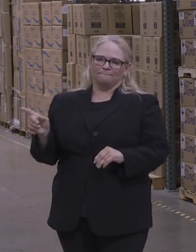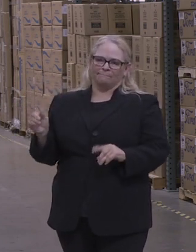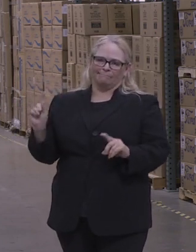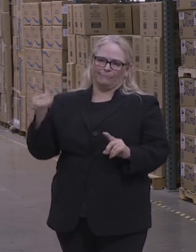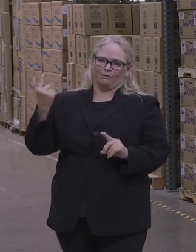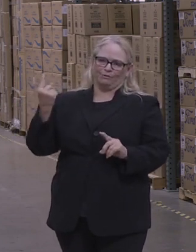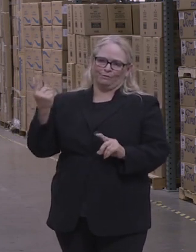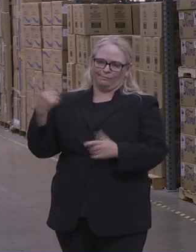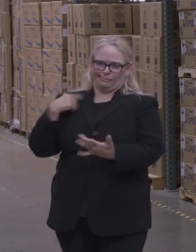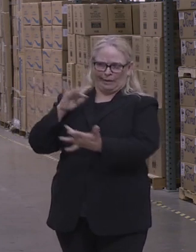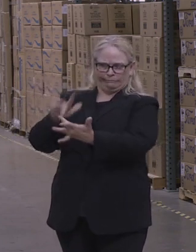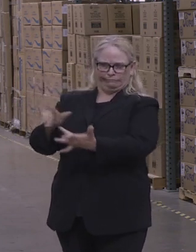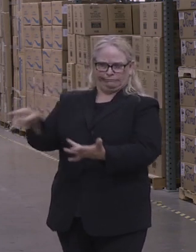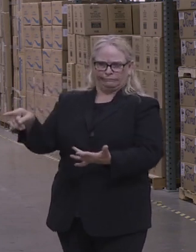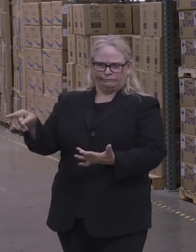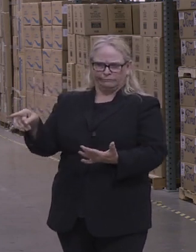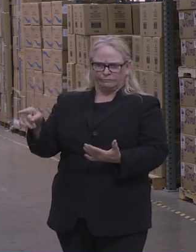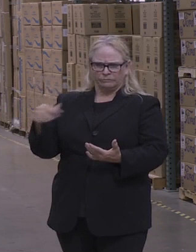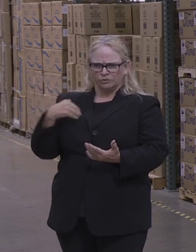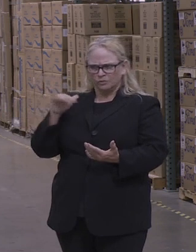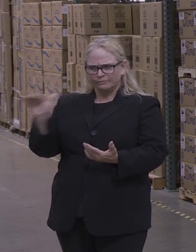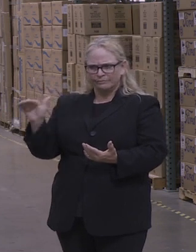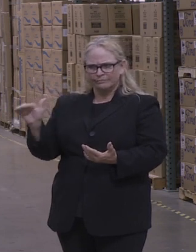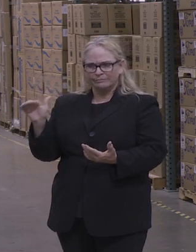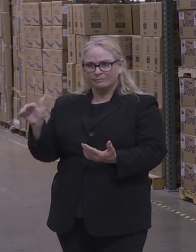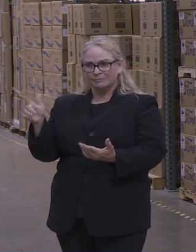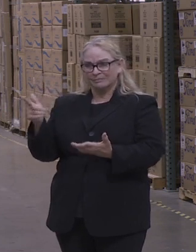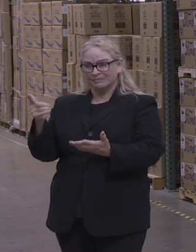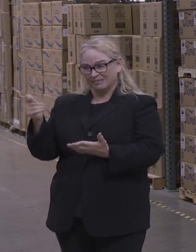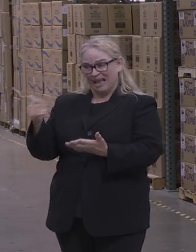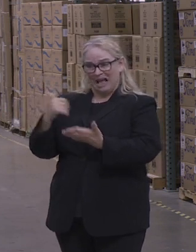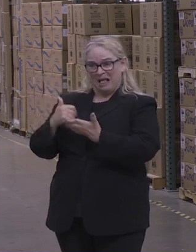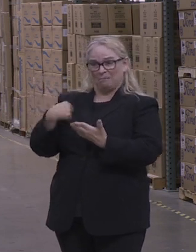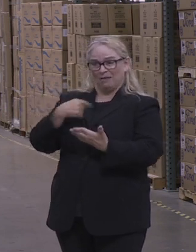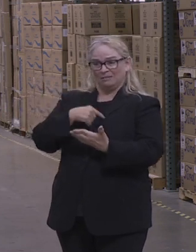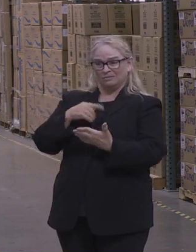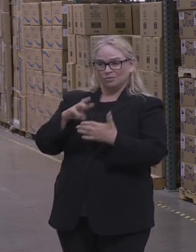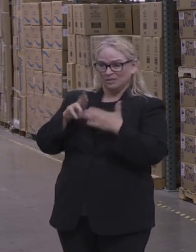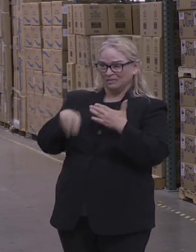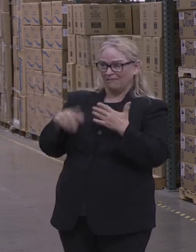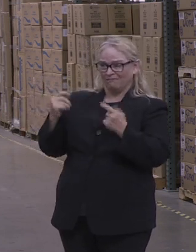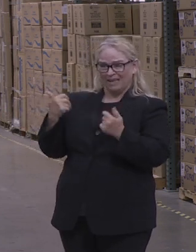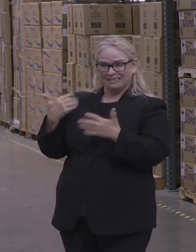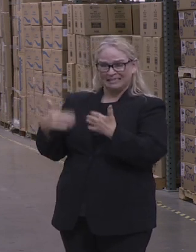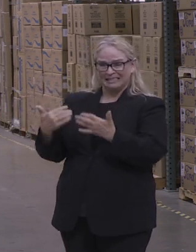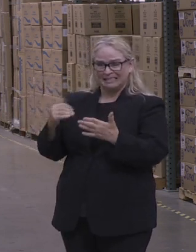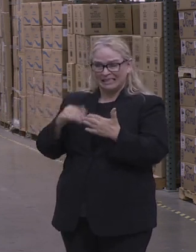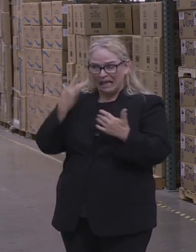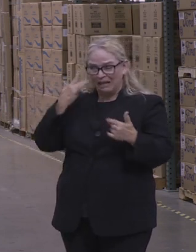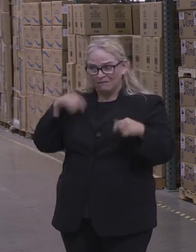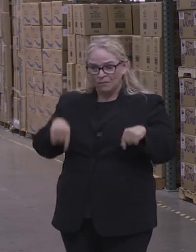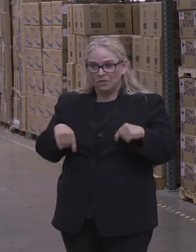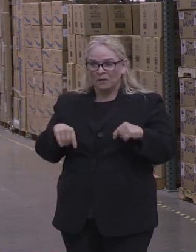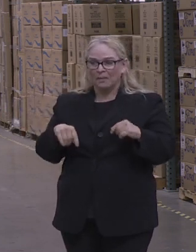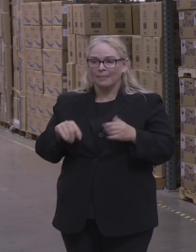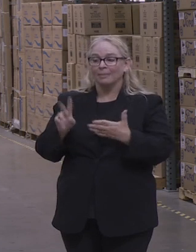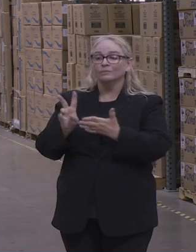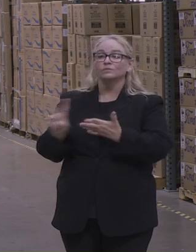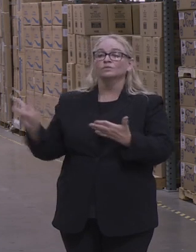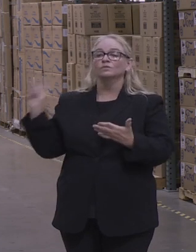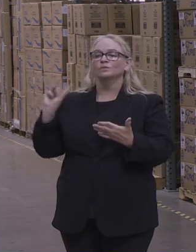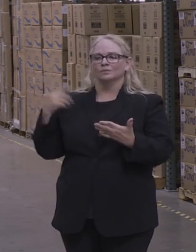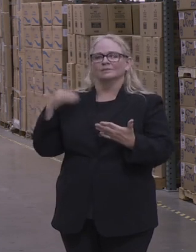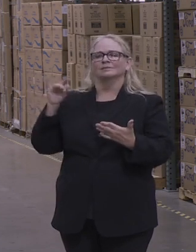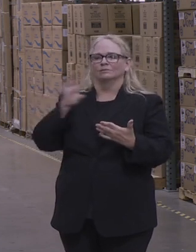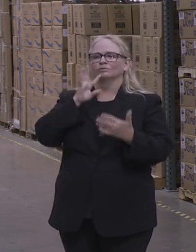out to talk about testing in California. Just under 2 weeks ago, I had a conversation with some of their senior